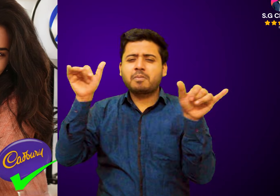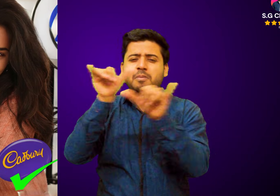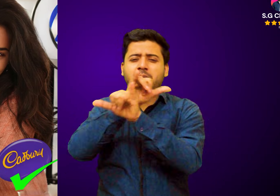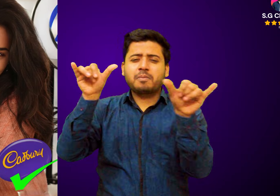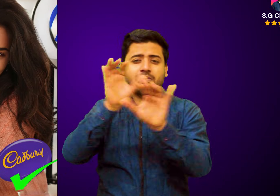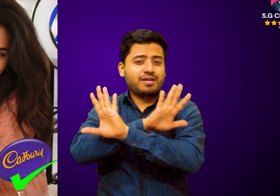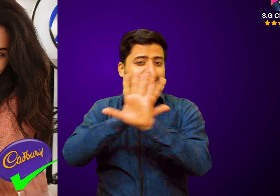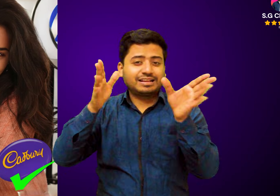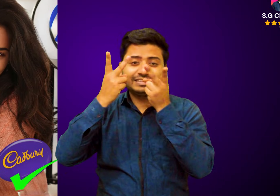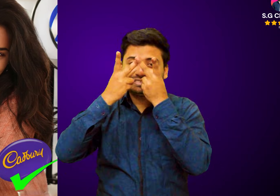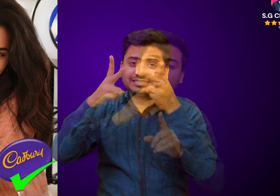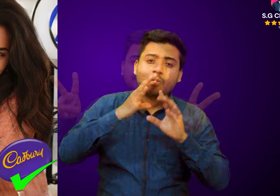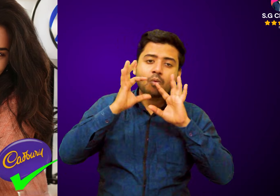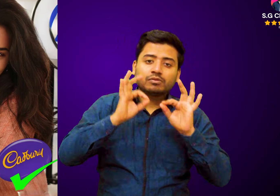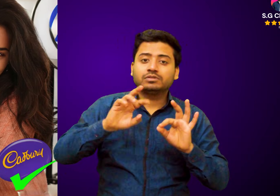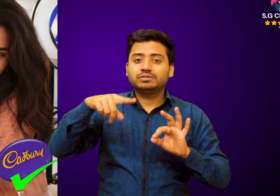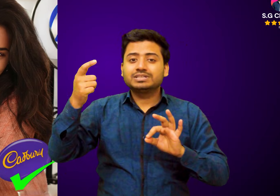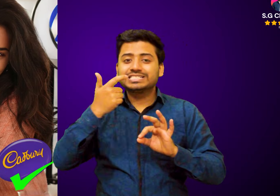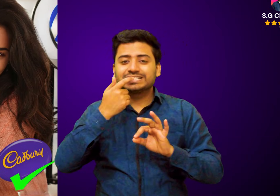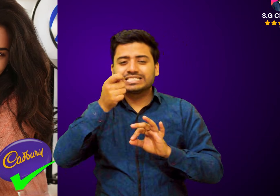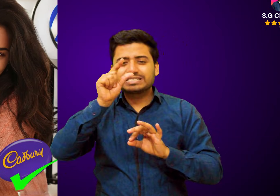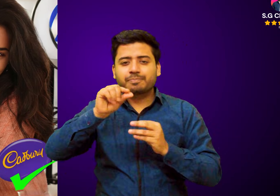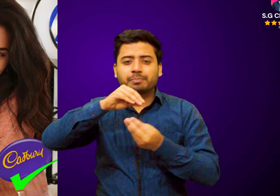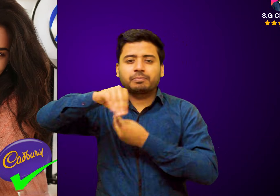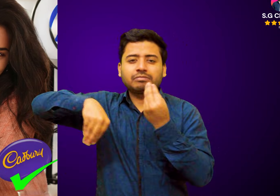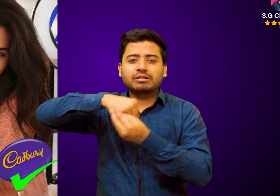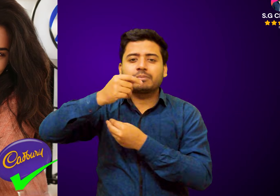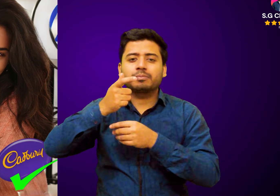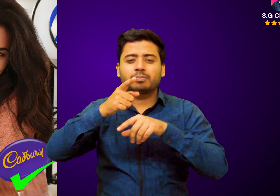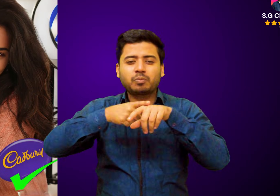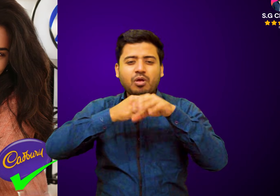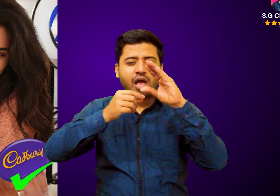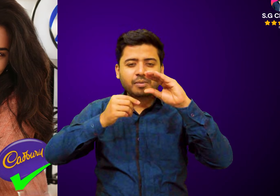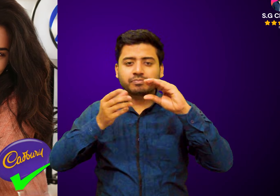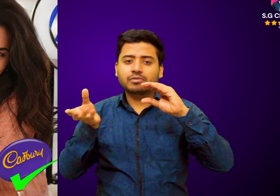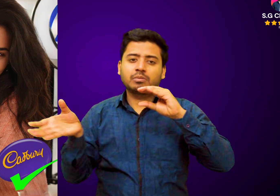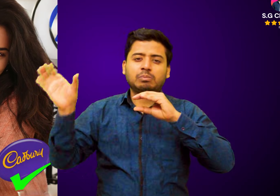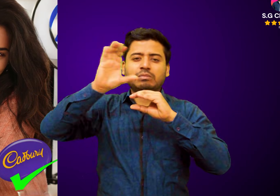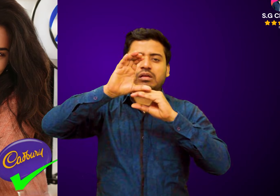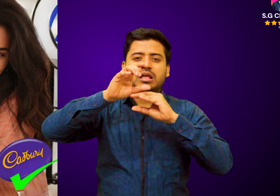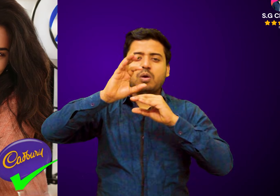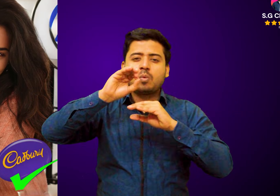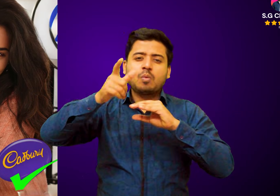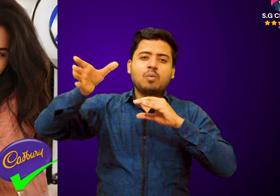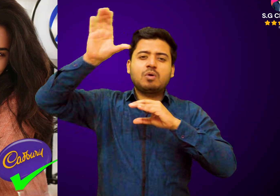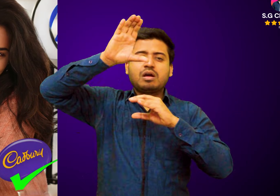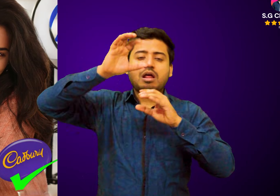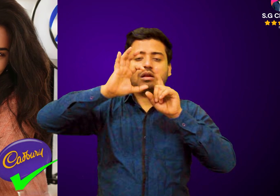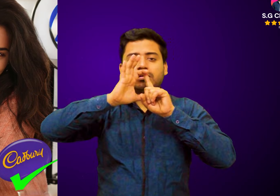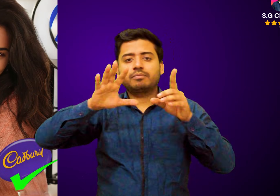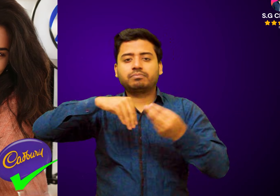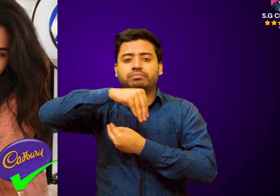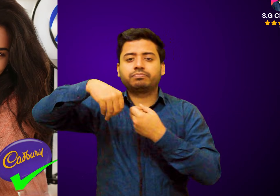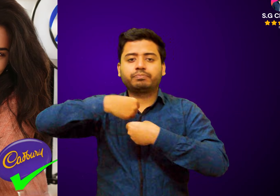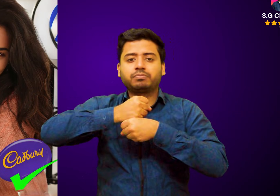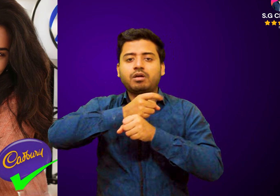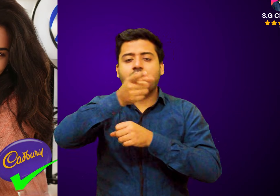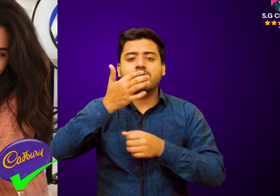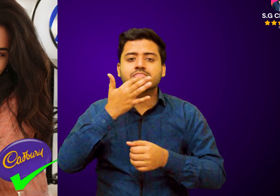home. You can create real milk chocolate using the double boiler method to prevent burning. Melt fat. Melt half a cup of cocoa butter in a